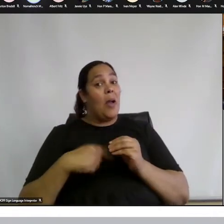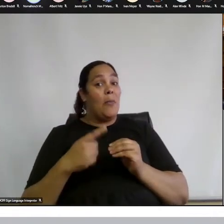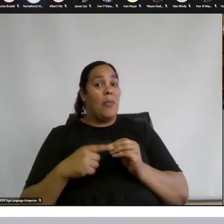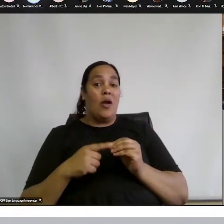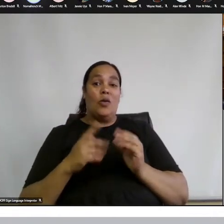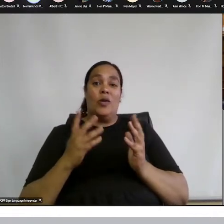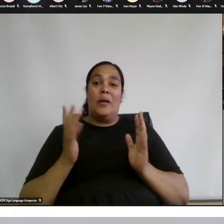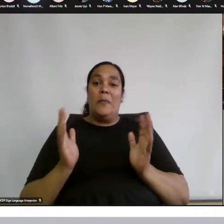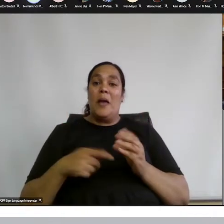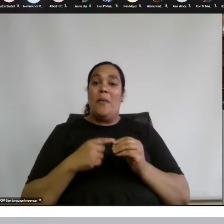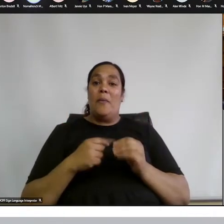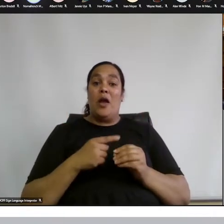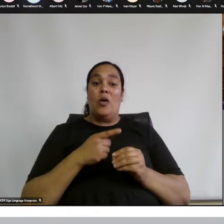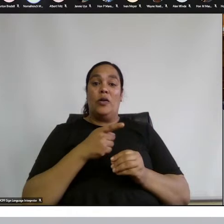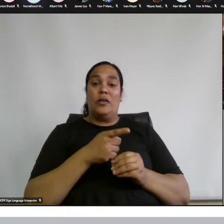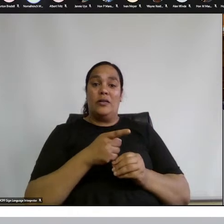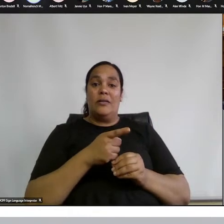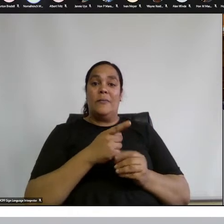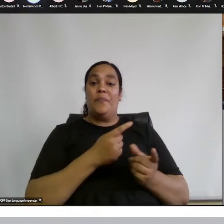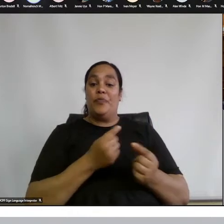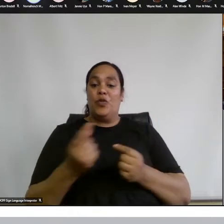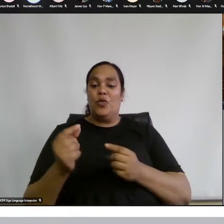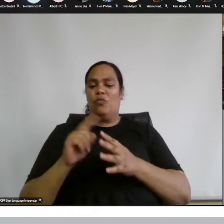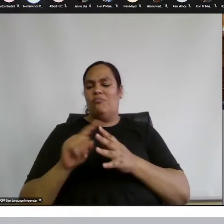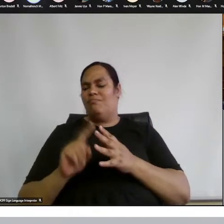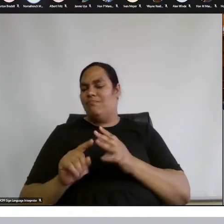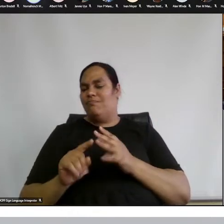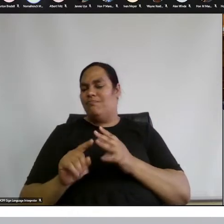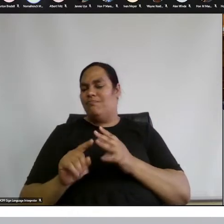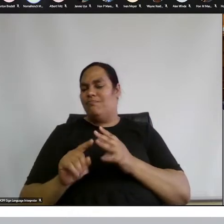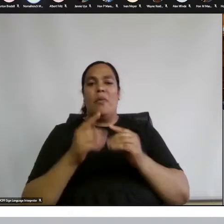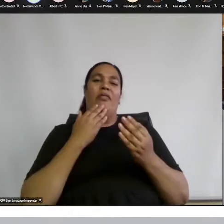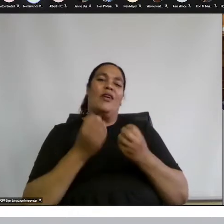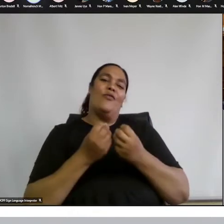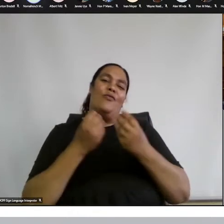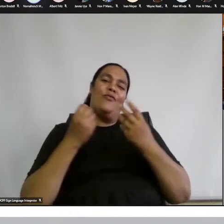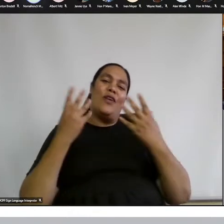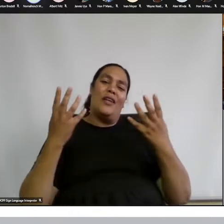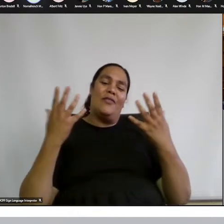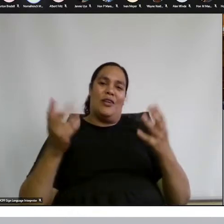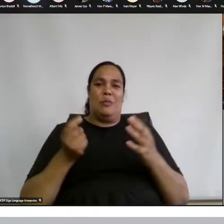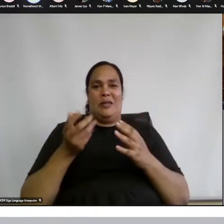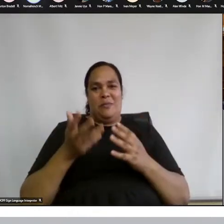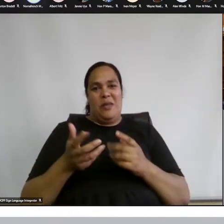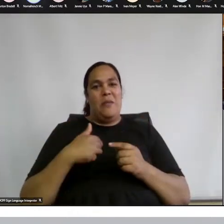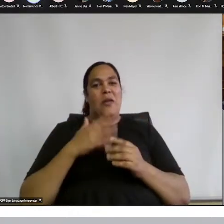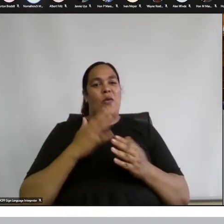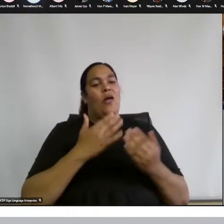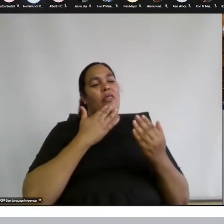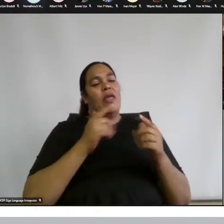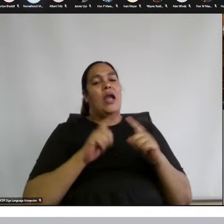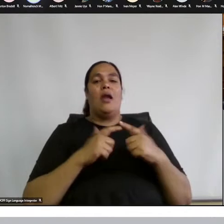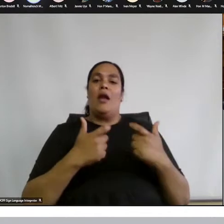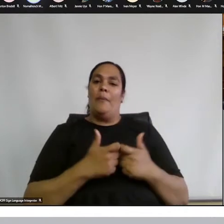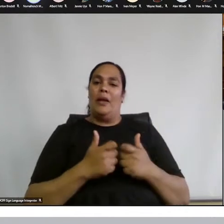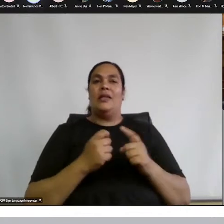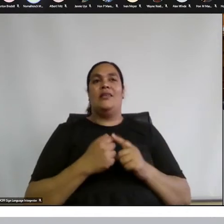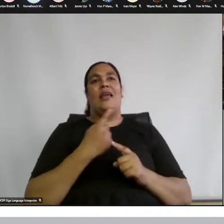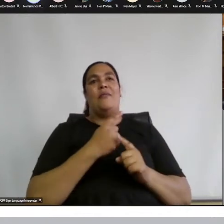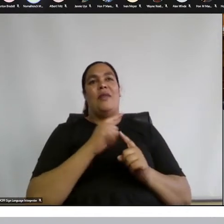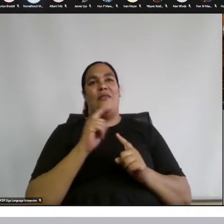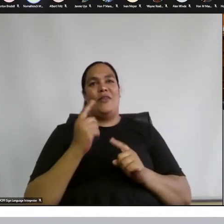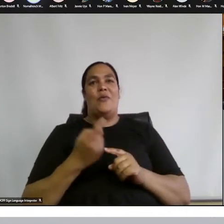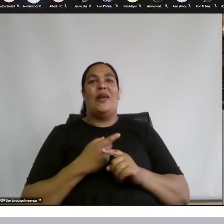only the clinic, the audits and everything. So thank you very much, Speaker, and I will thank the committee and everyone